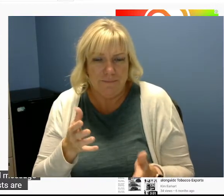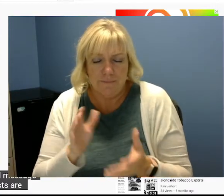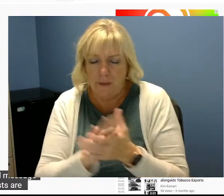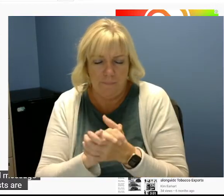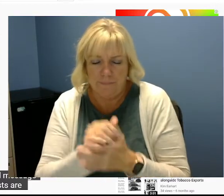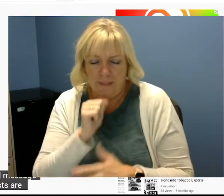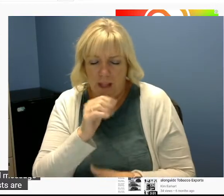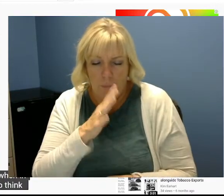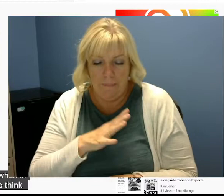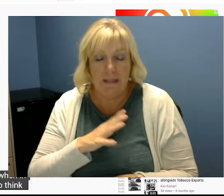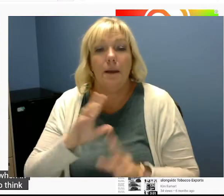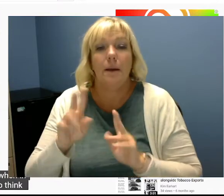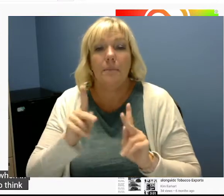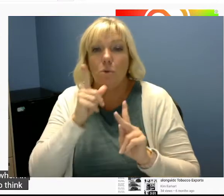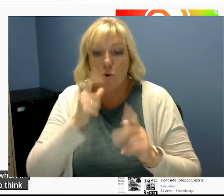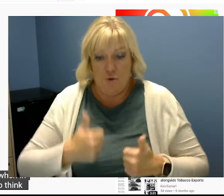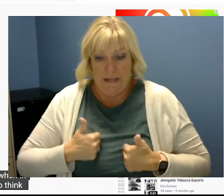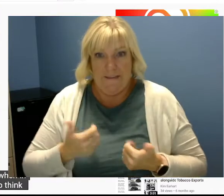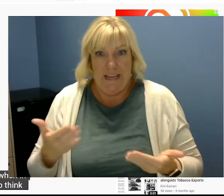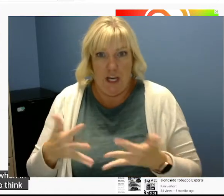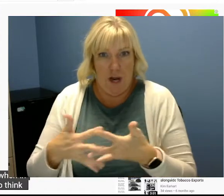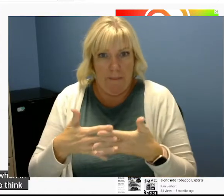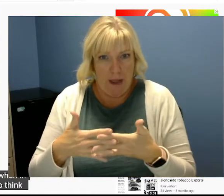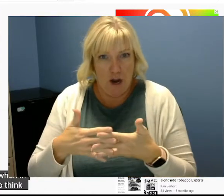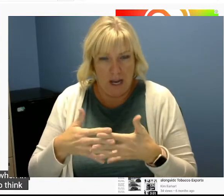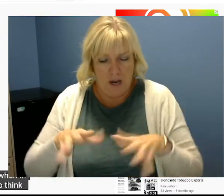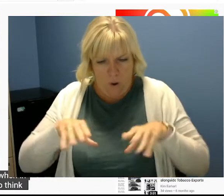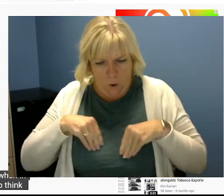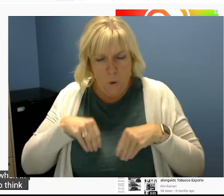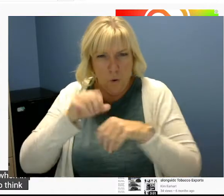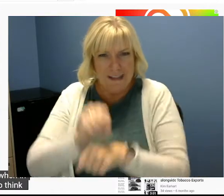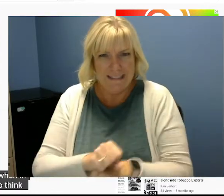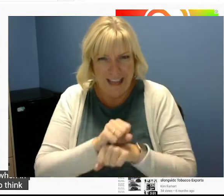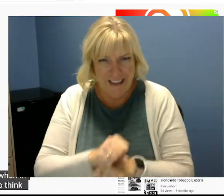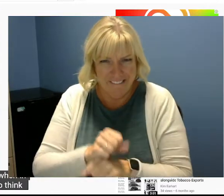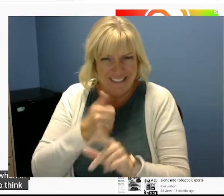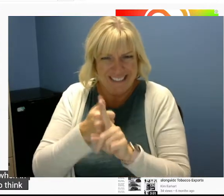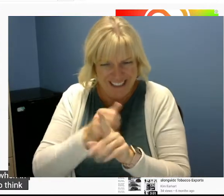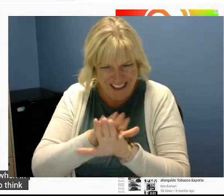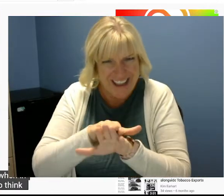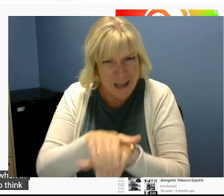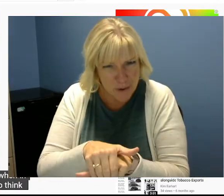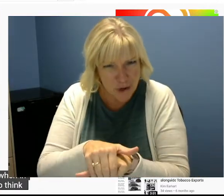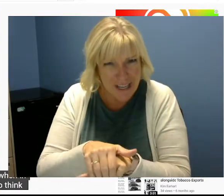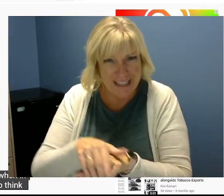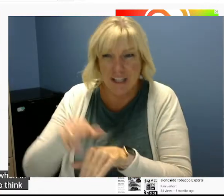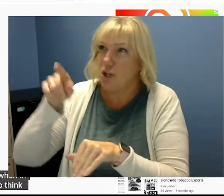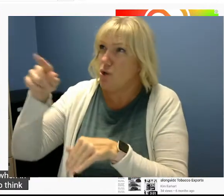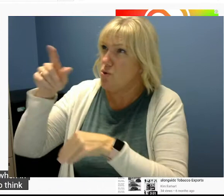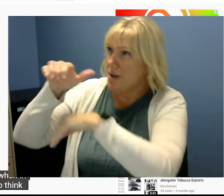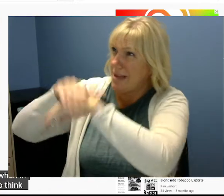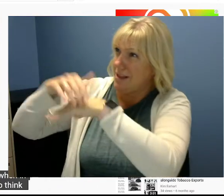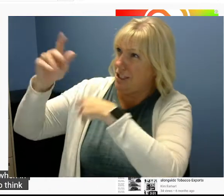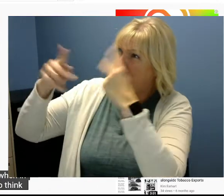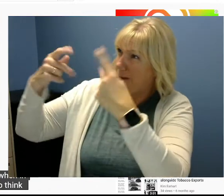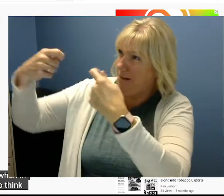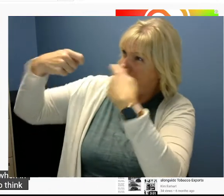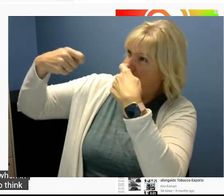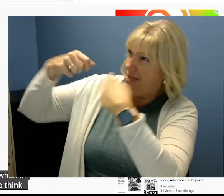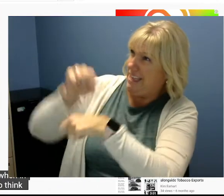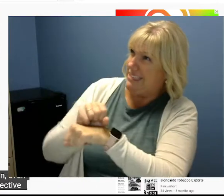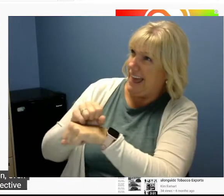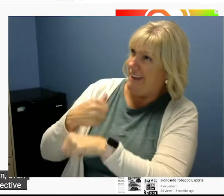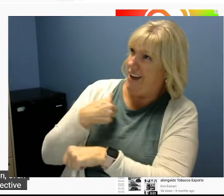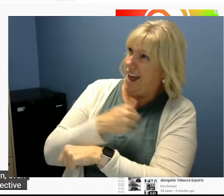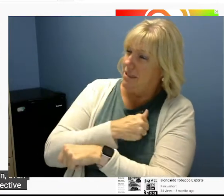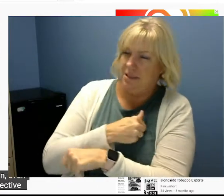the colonists are hypocrites, calling themselves slaves, when in fact they own slaves. One last